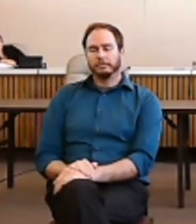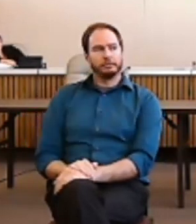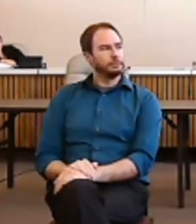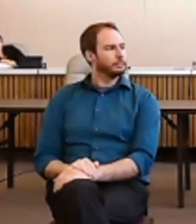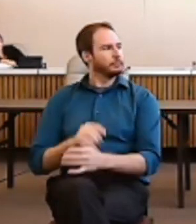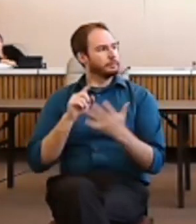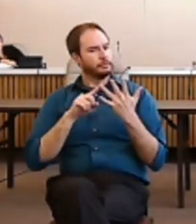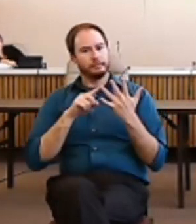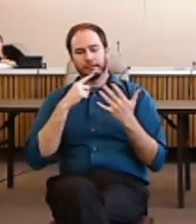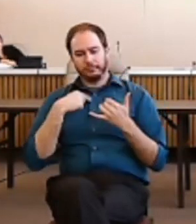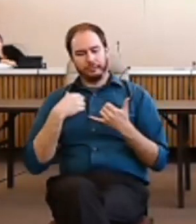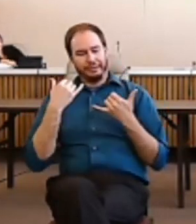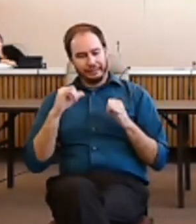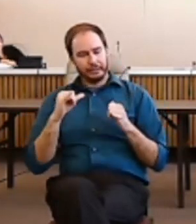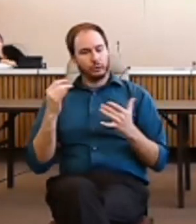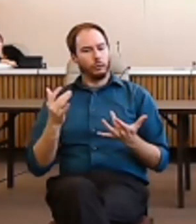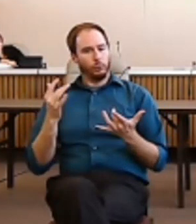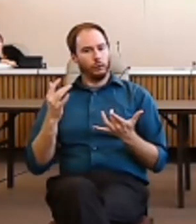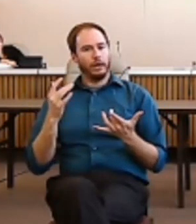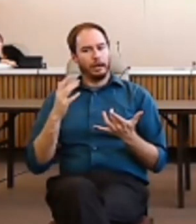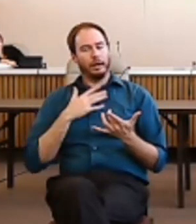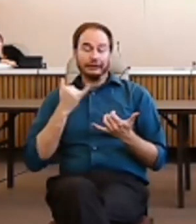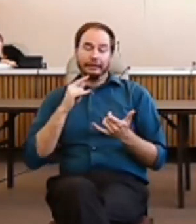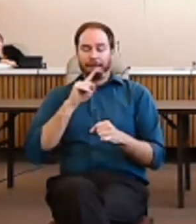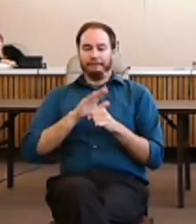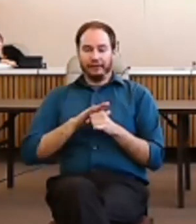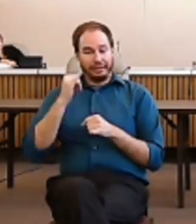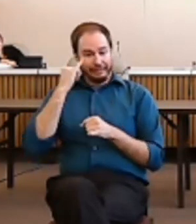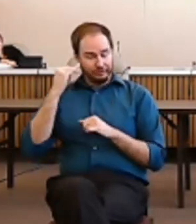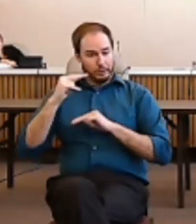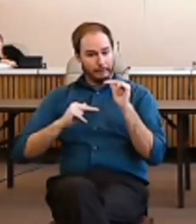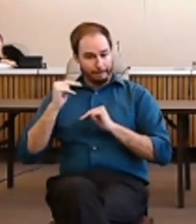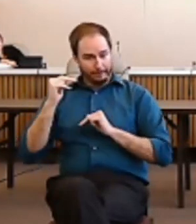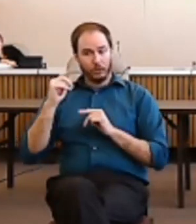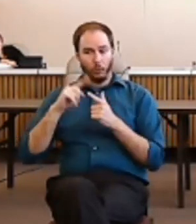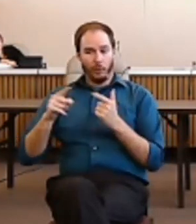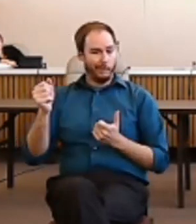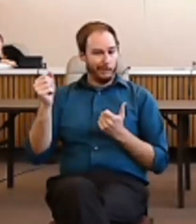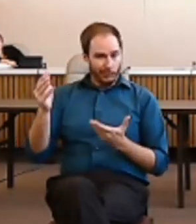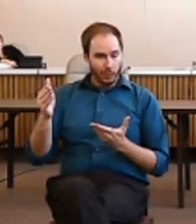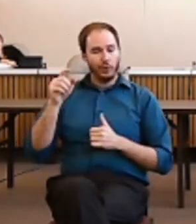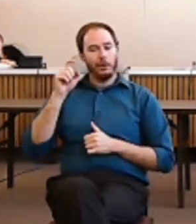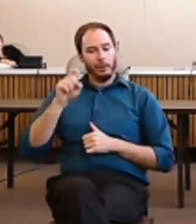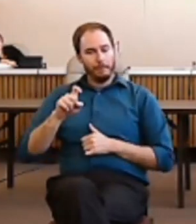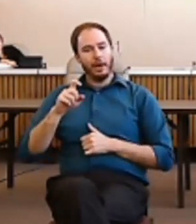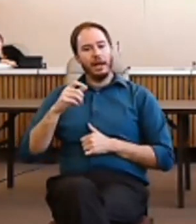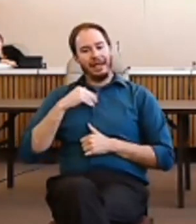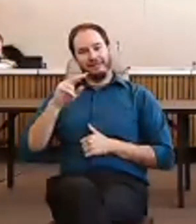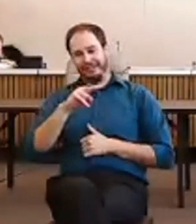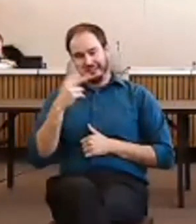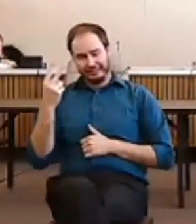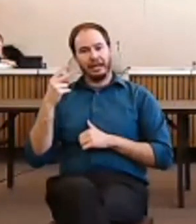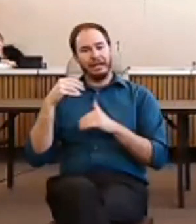He says, I'm still standing by conviction that if this parcel is going to be developed in the manner proposed, that a complete and second access road shall